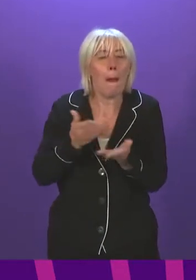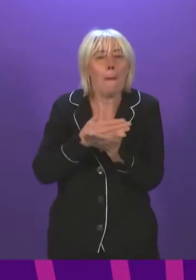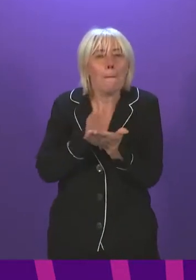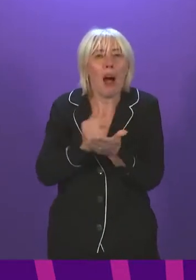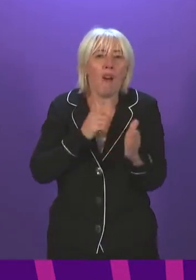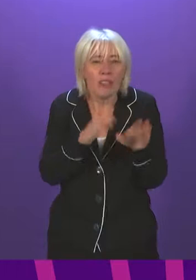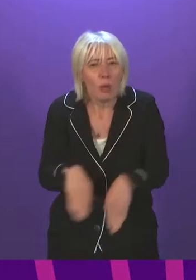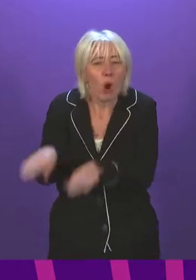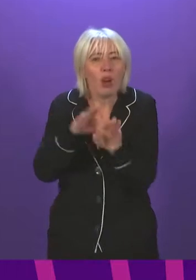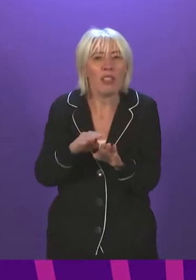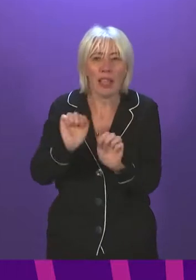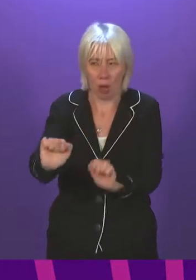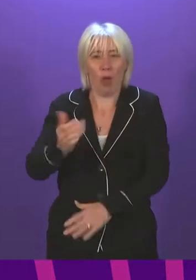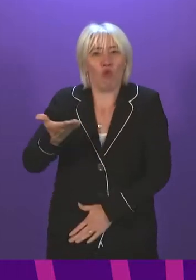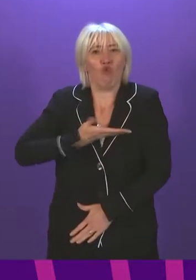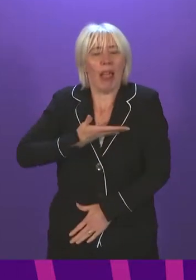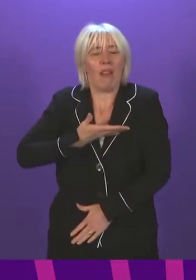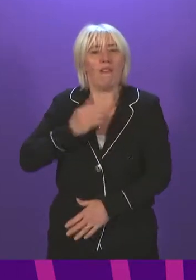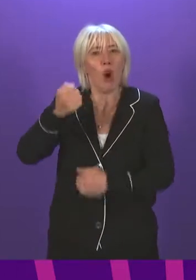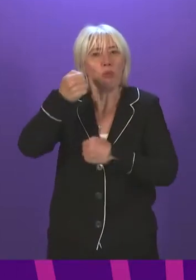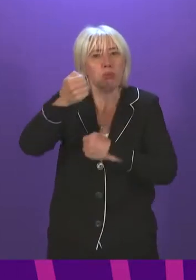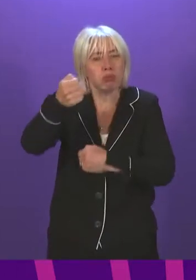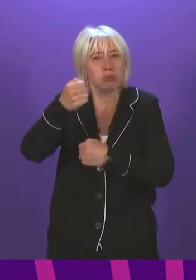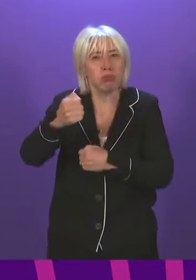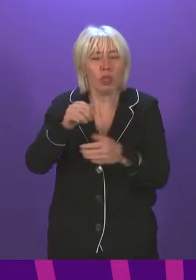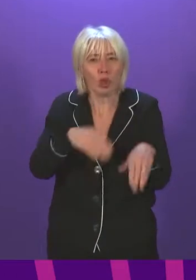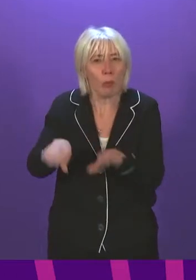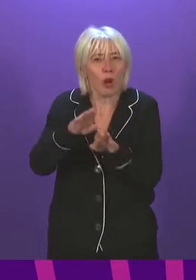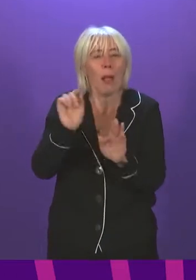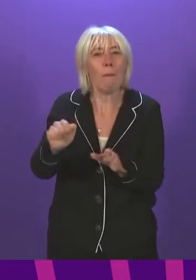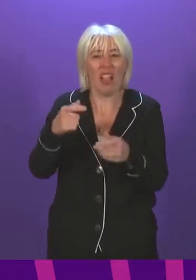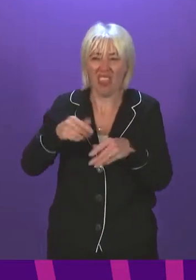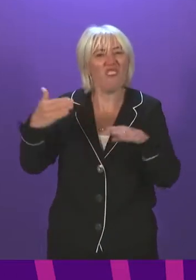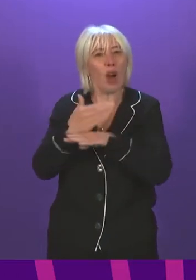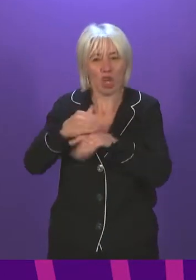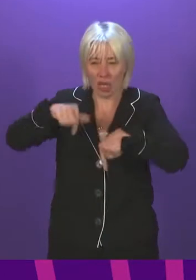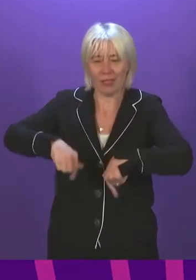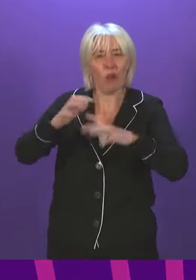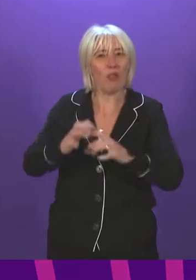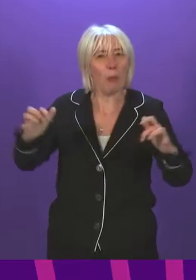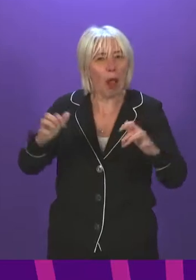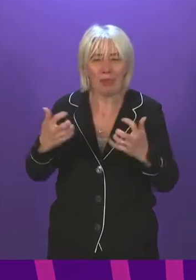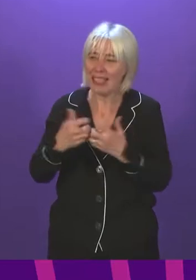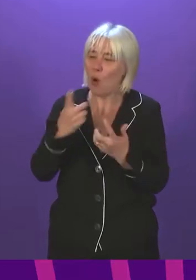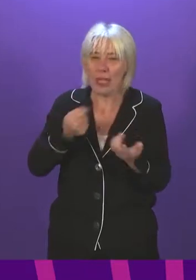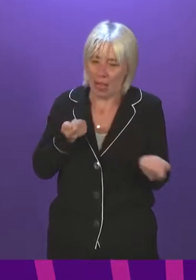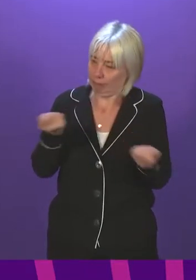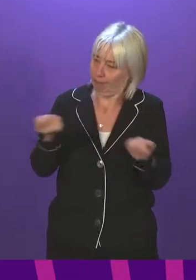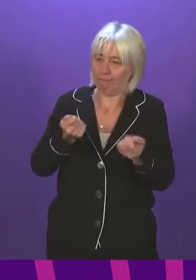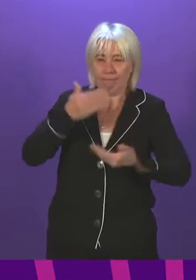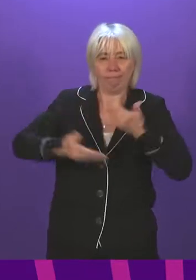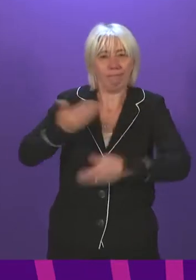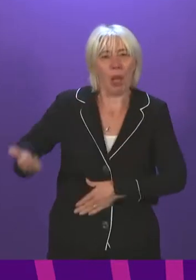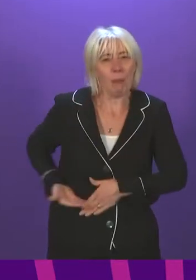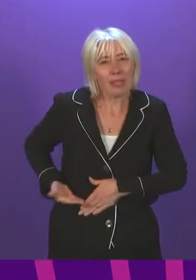fully support people's right to protest at this Parliament. Mm-hmm. This is about protecting the functions of the Parliament, our ability to conduct business, the health and safety